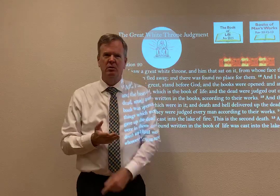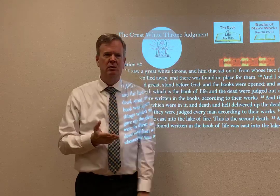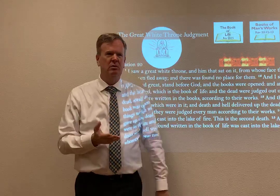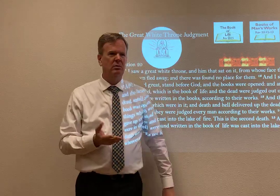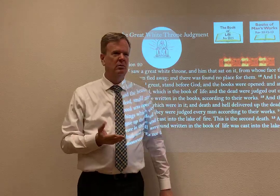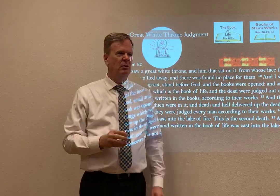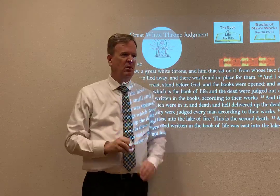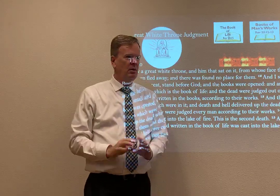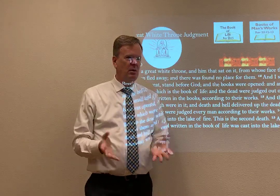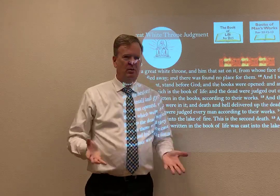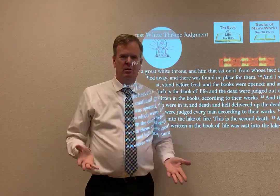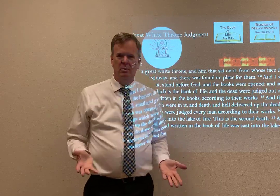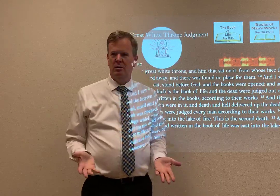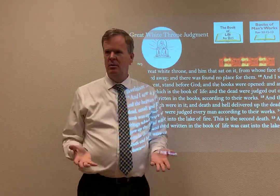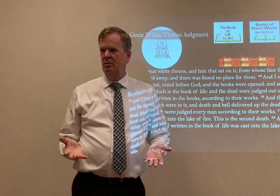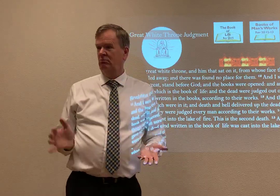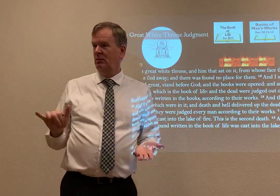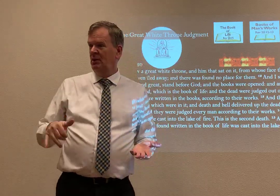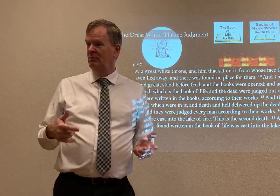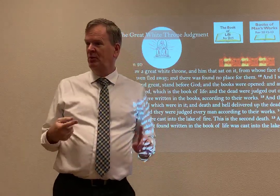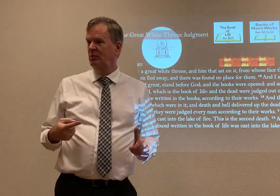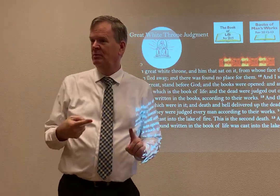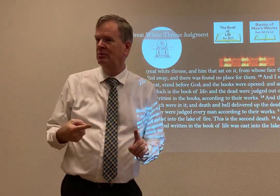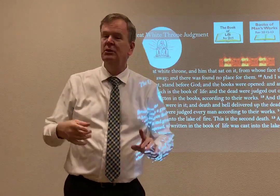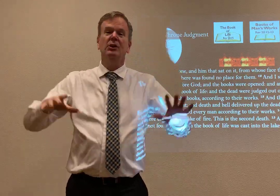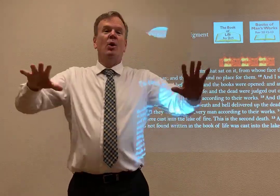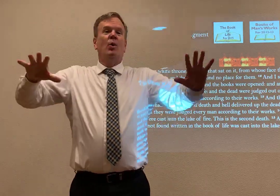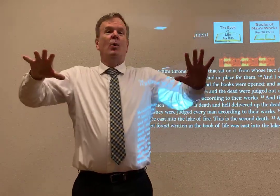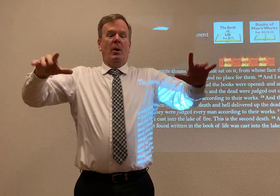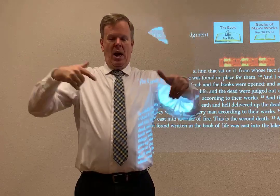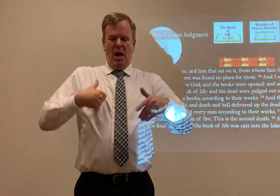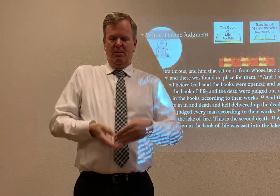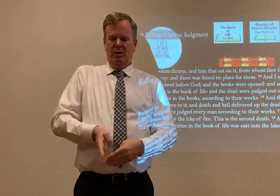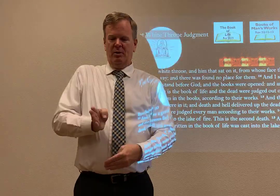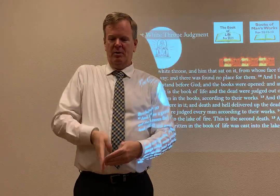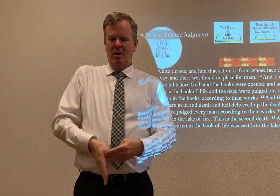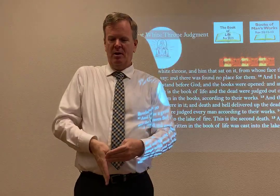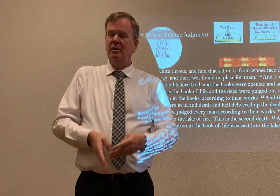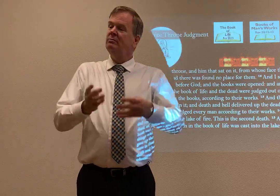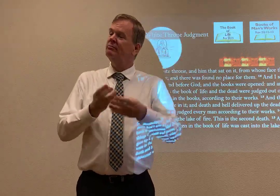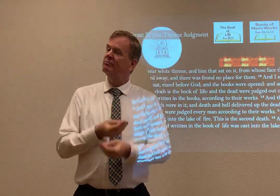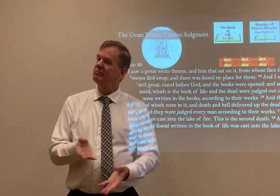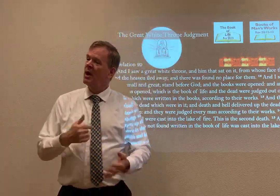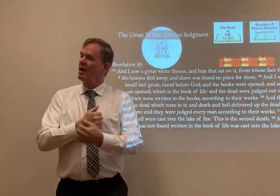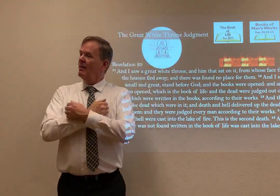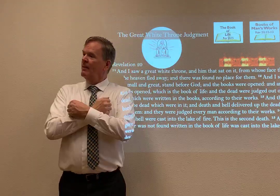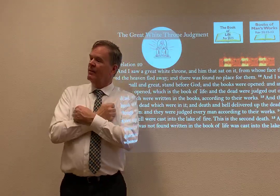Very simple. You guys are understanding. You guys are explaining it back to me very clearly. That's the point. So, I am done.